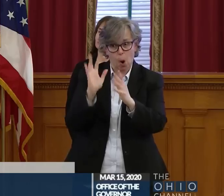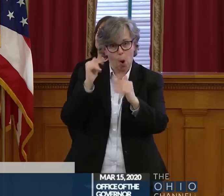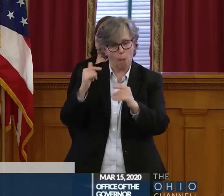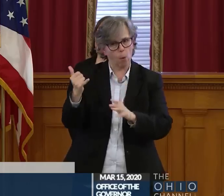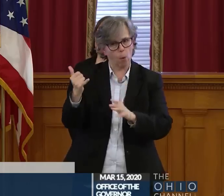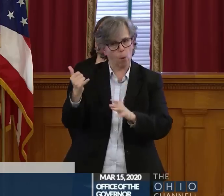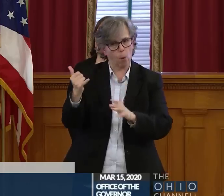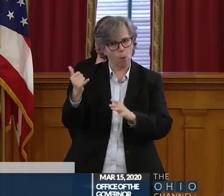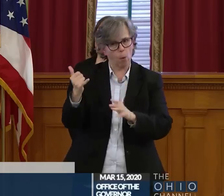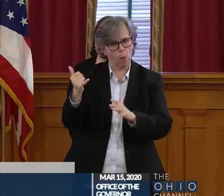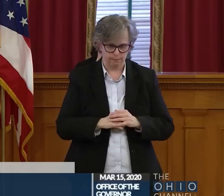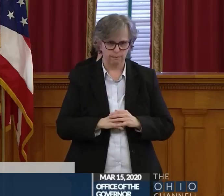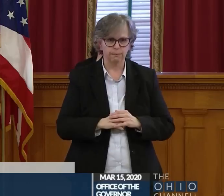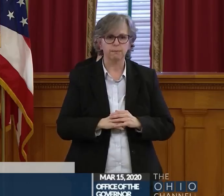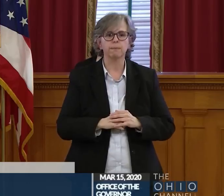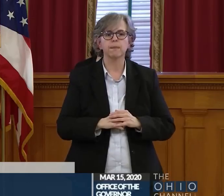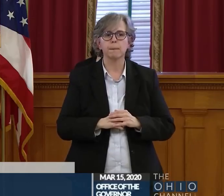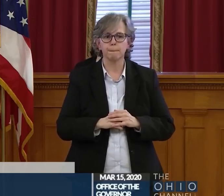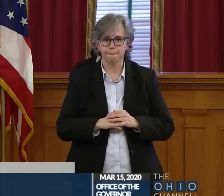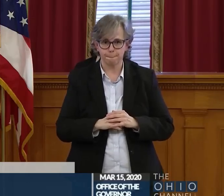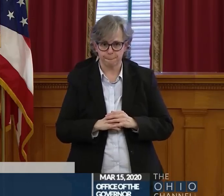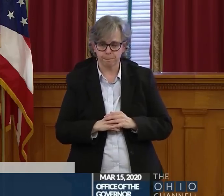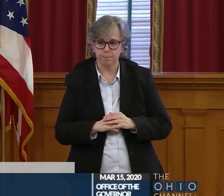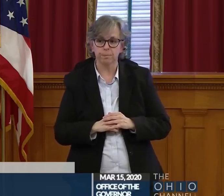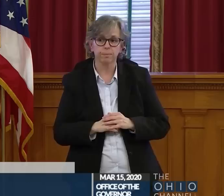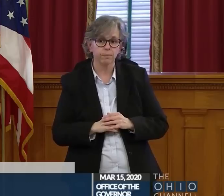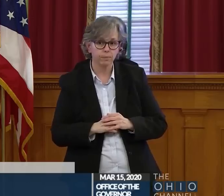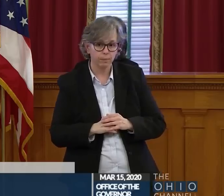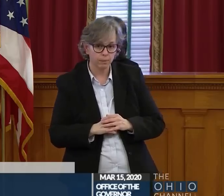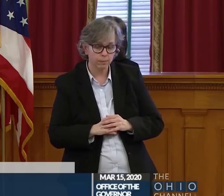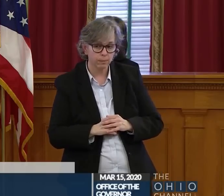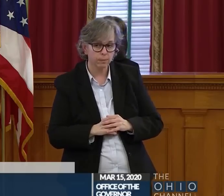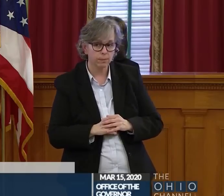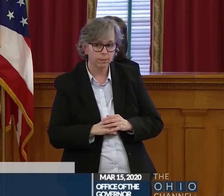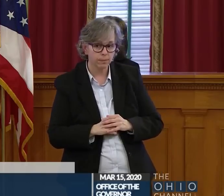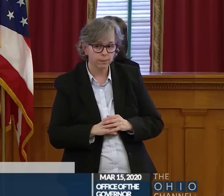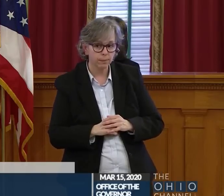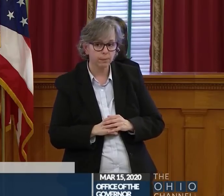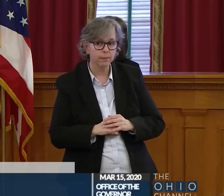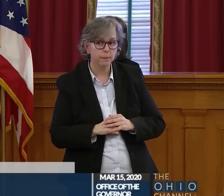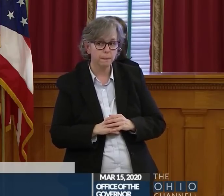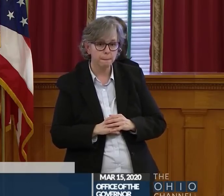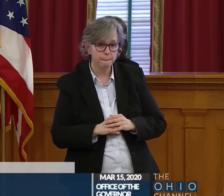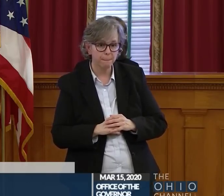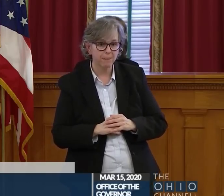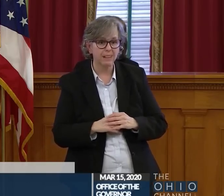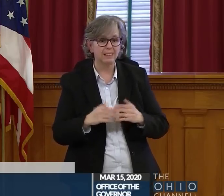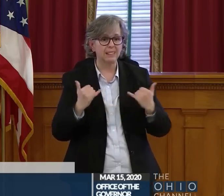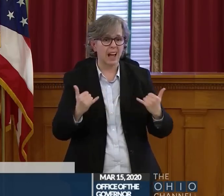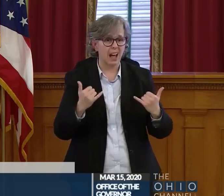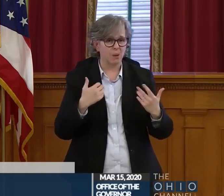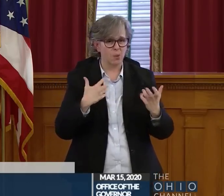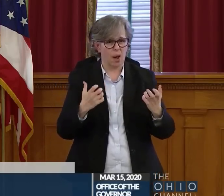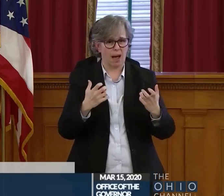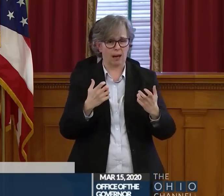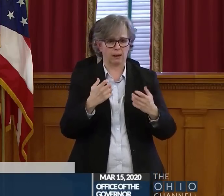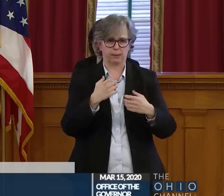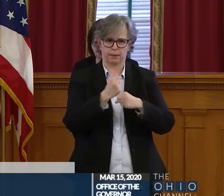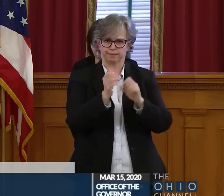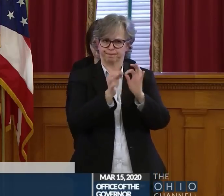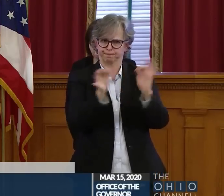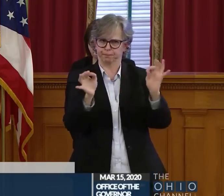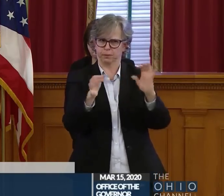based upon. Let me make a statement about our schools. I know there's